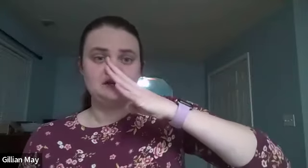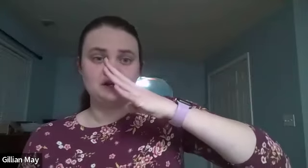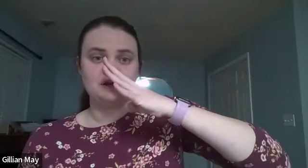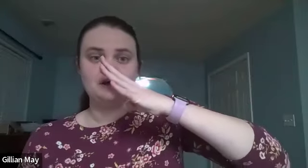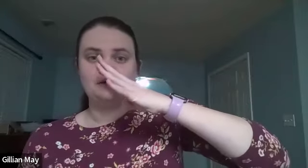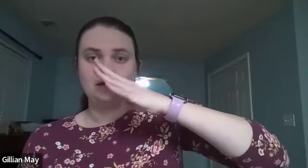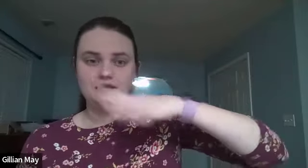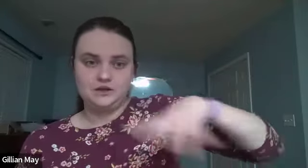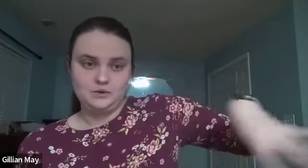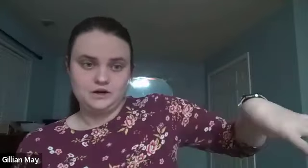to go ignore.